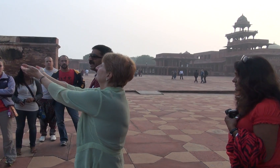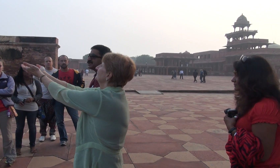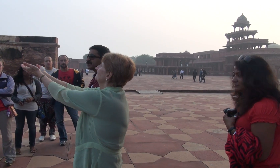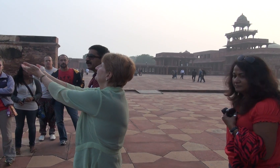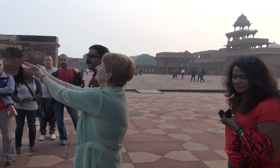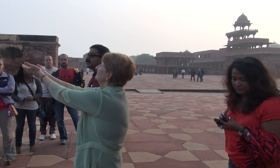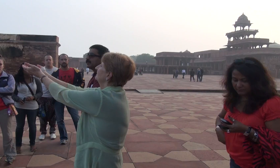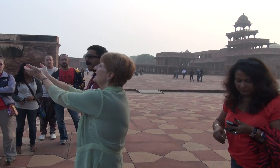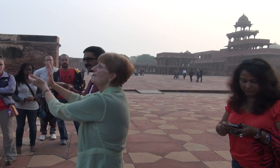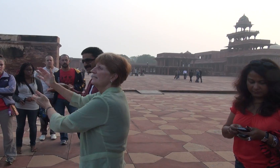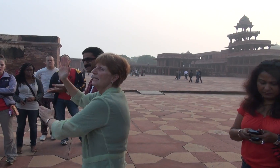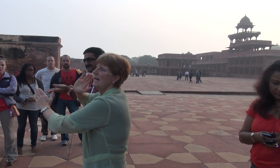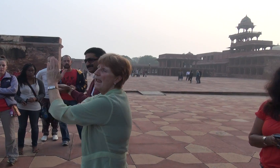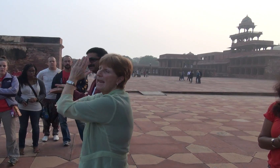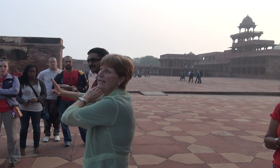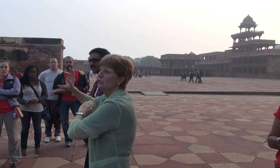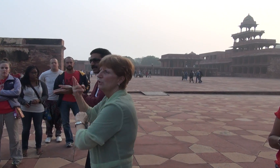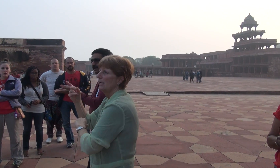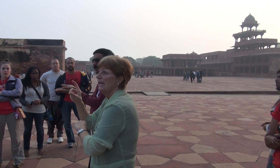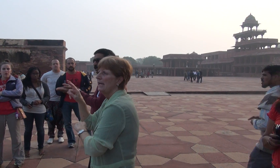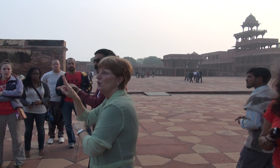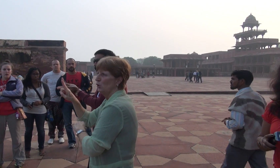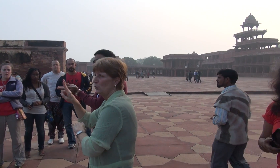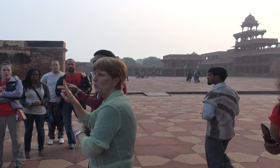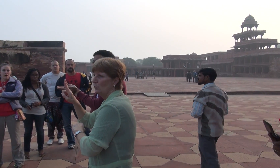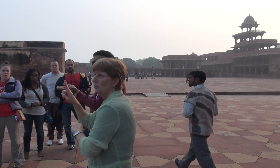which is an ancient Hindu practice,